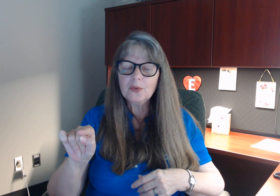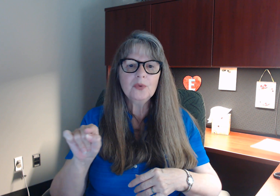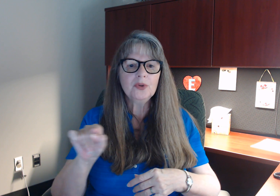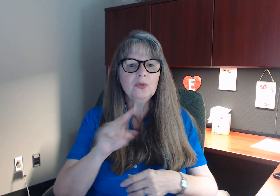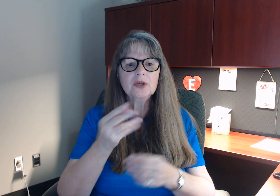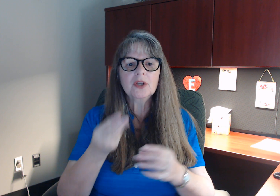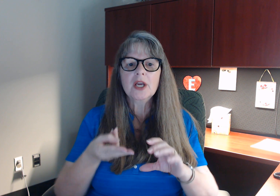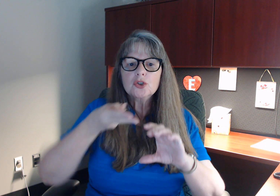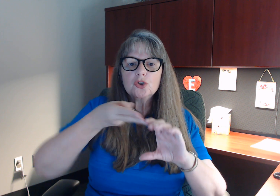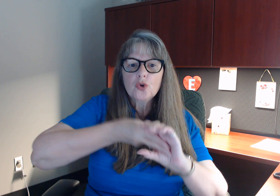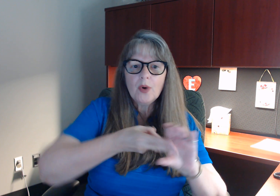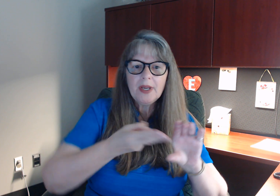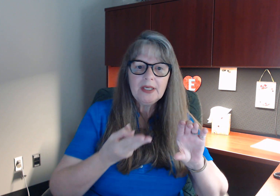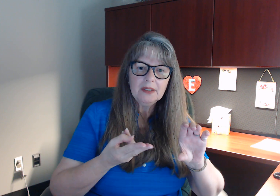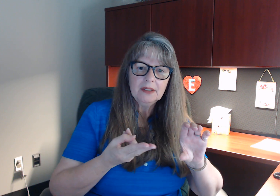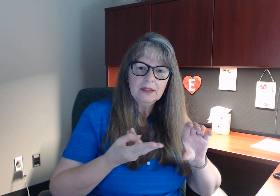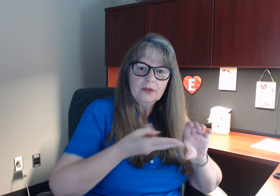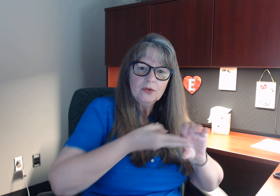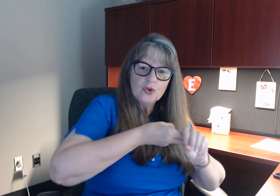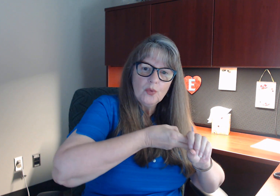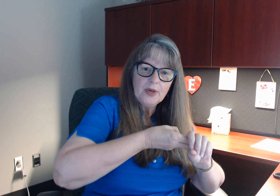And you can join